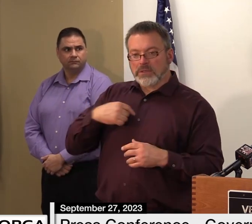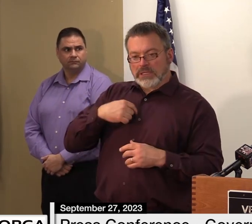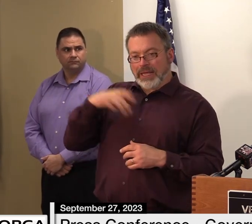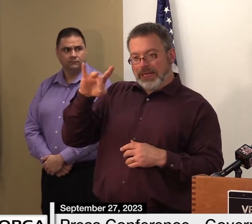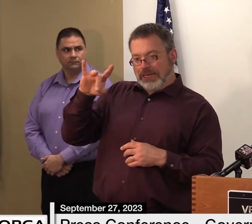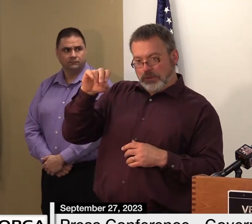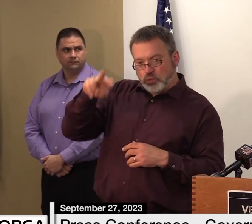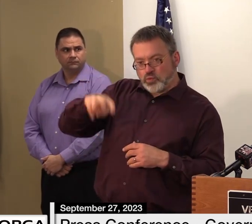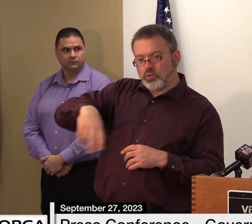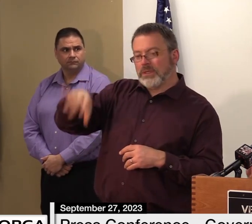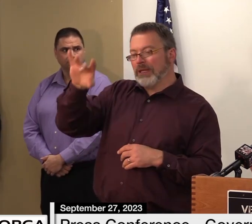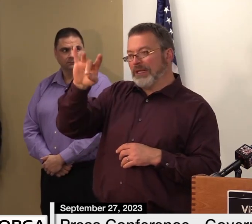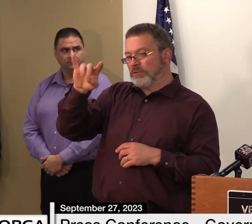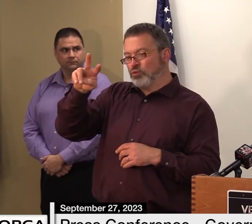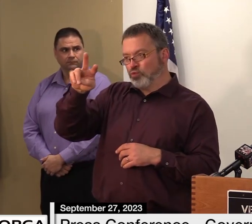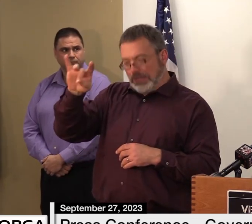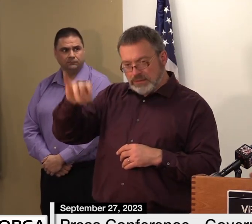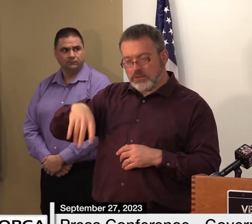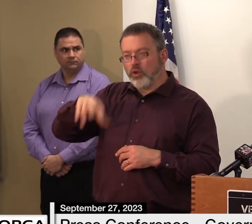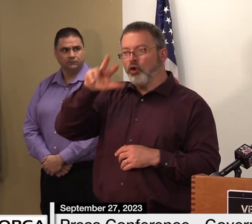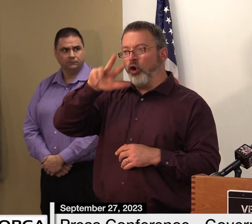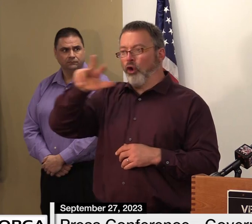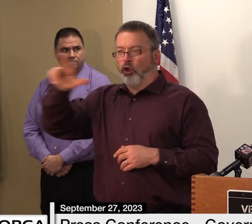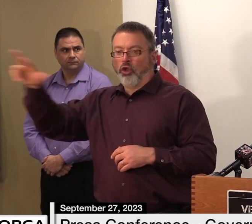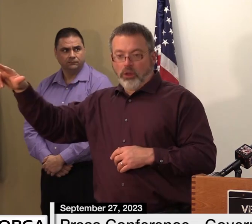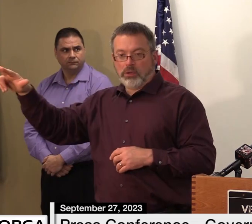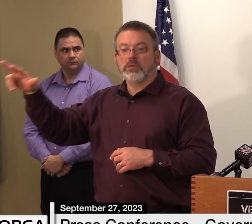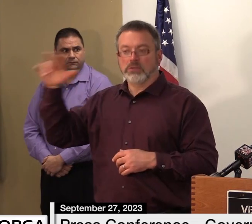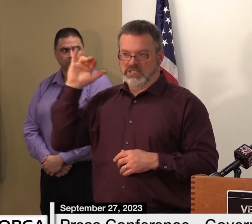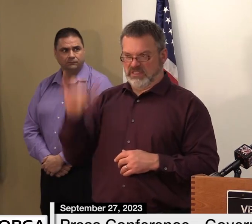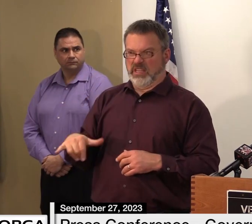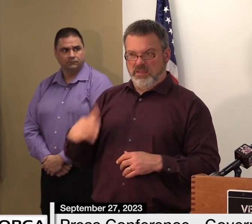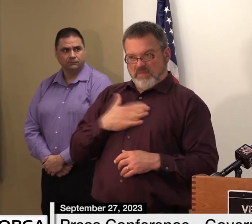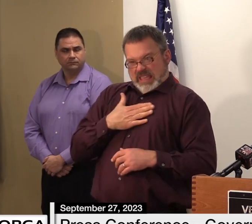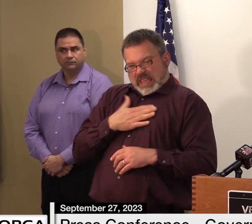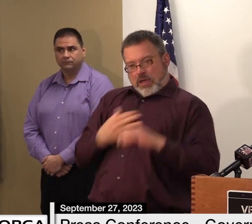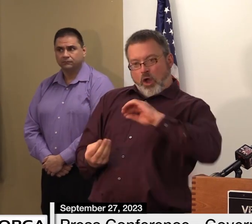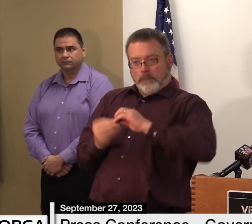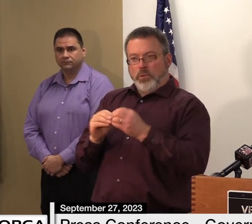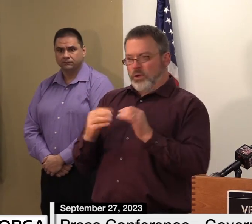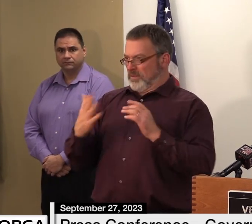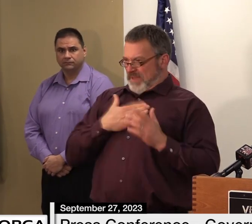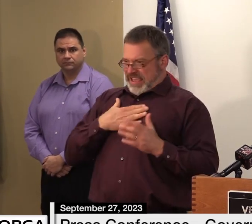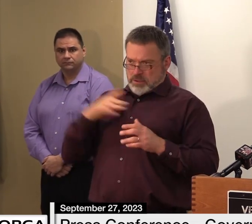828-3333, so that we can help them right here through the governor's office.